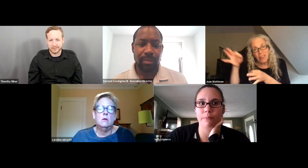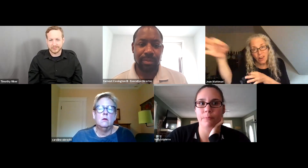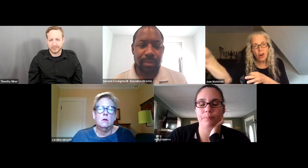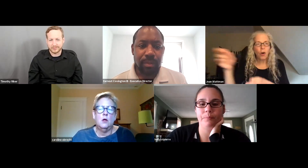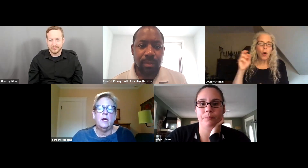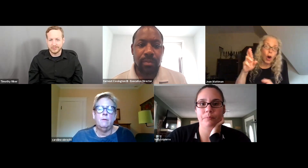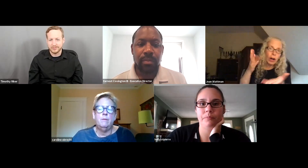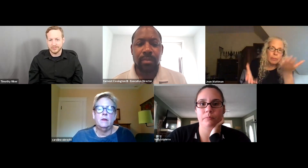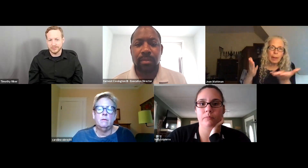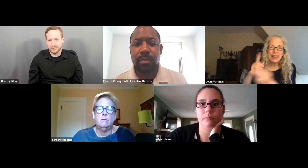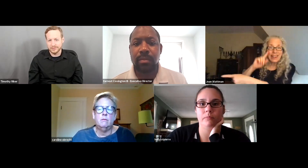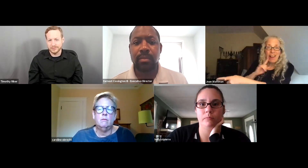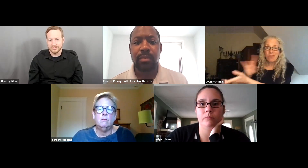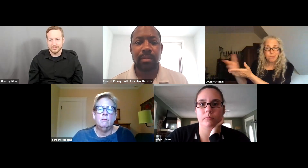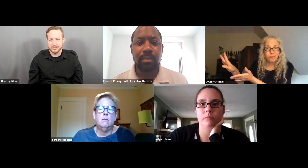of. Okay.